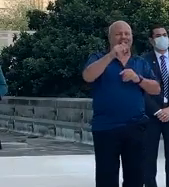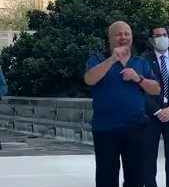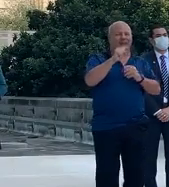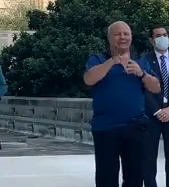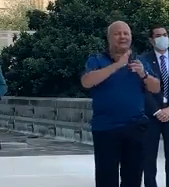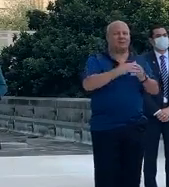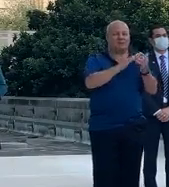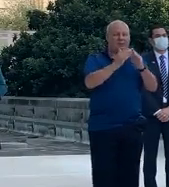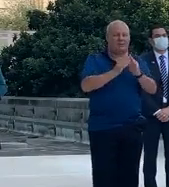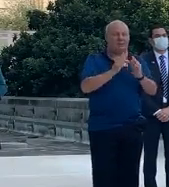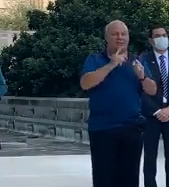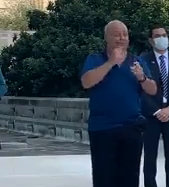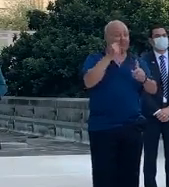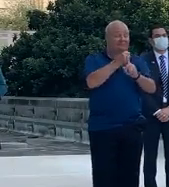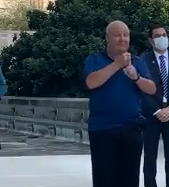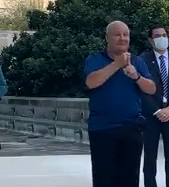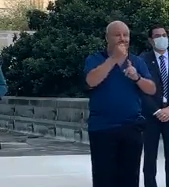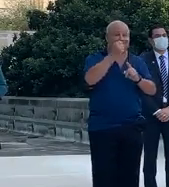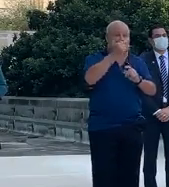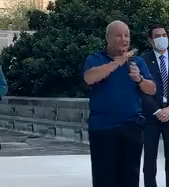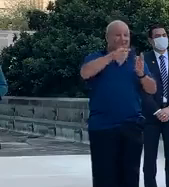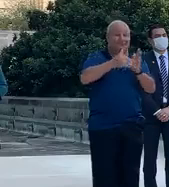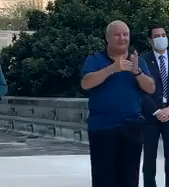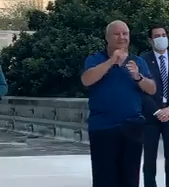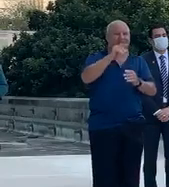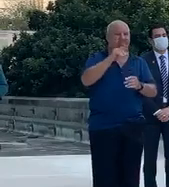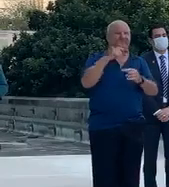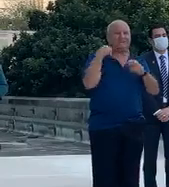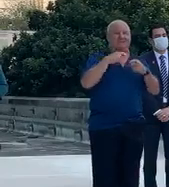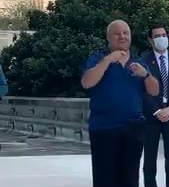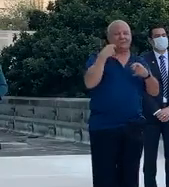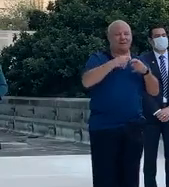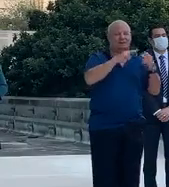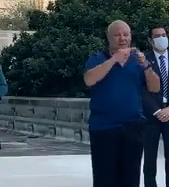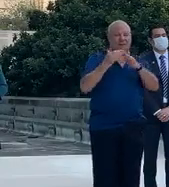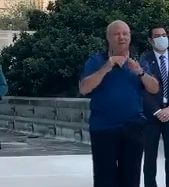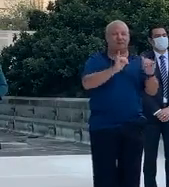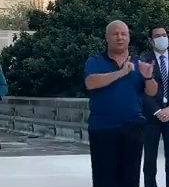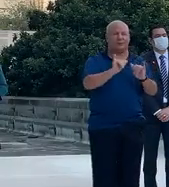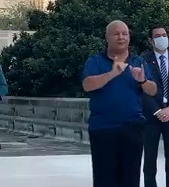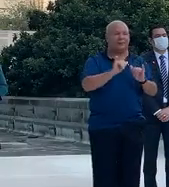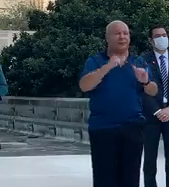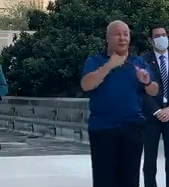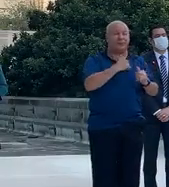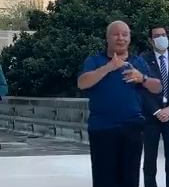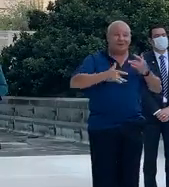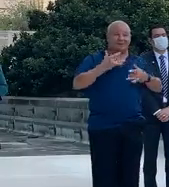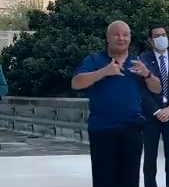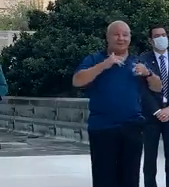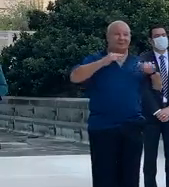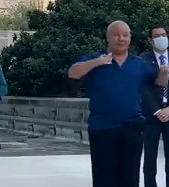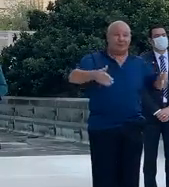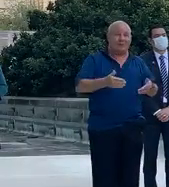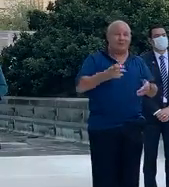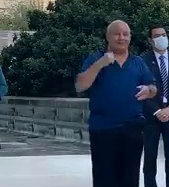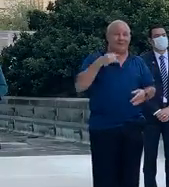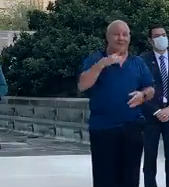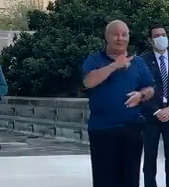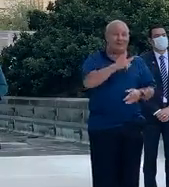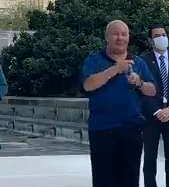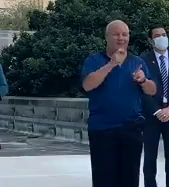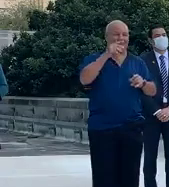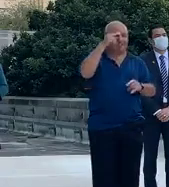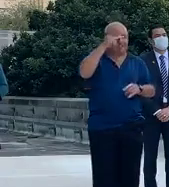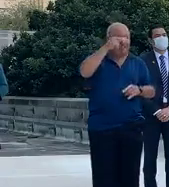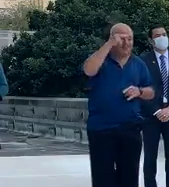our Latino and Hispanic community. So while we are excited not only to welcome the councils from Mexico and